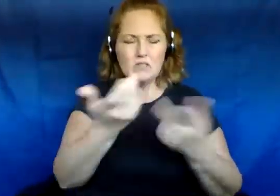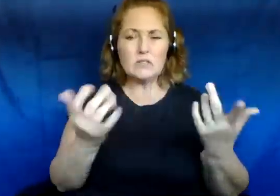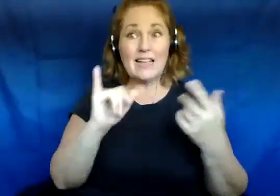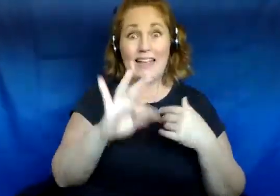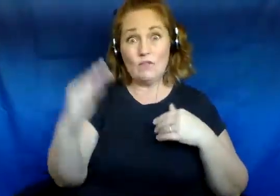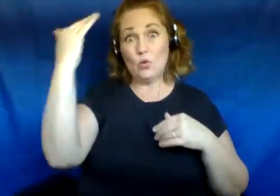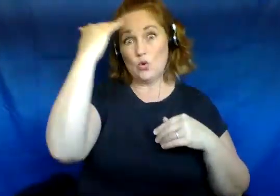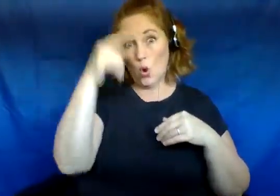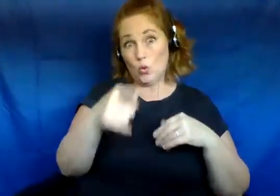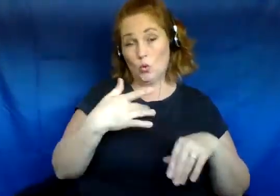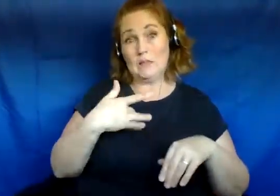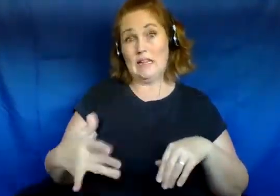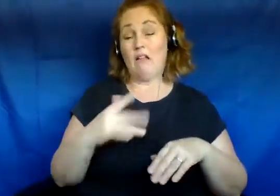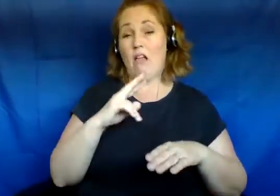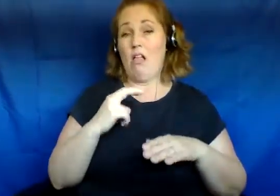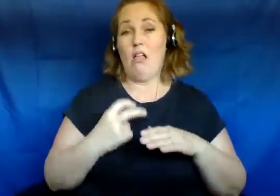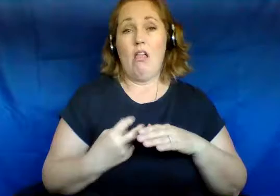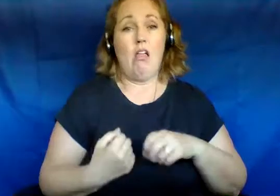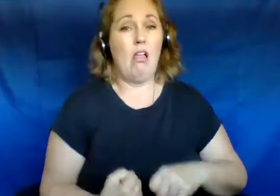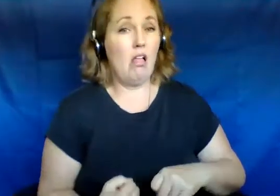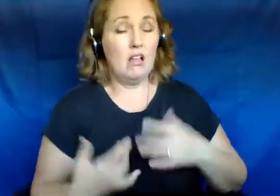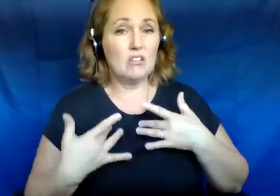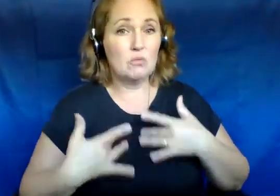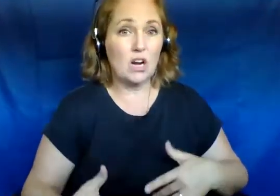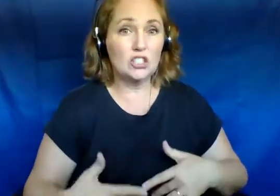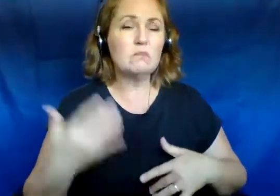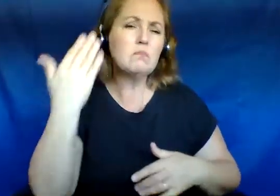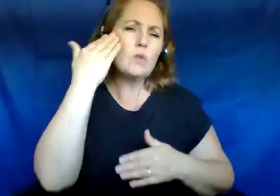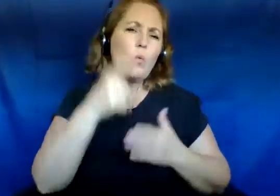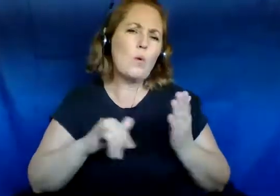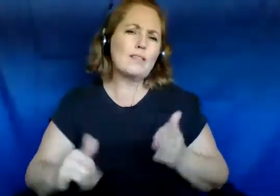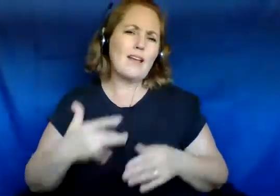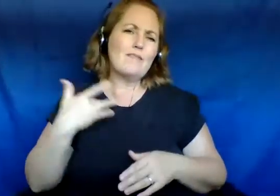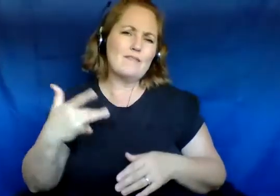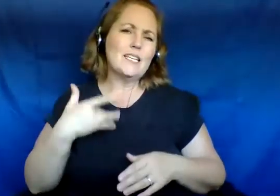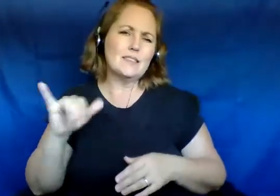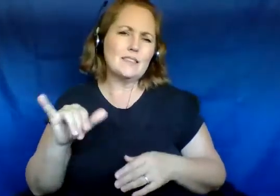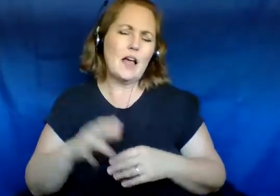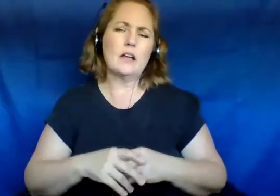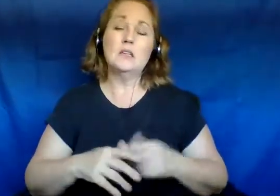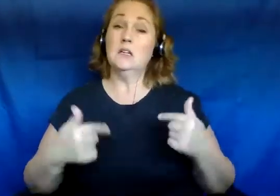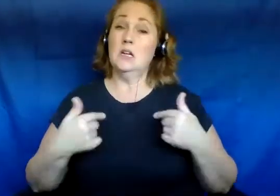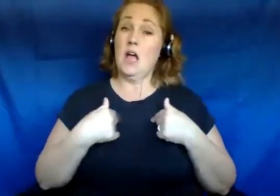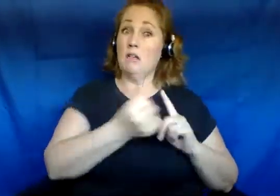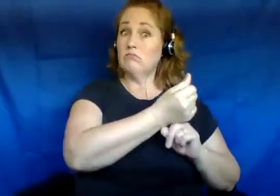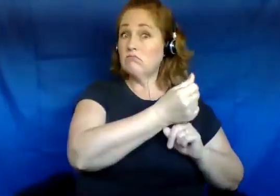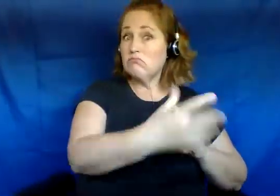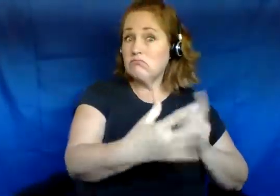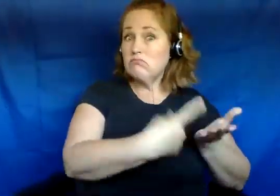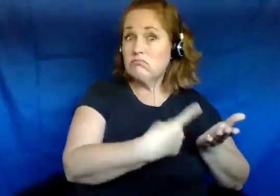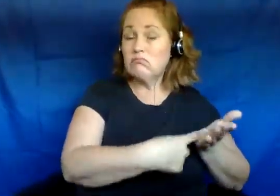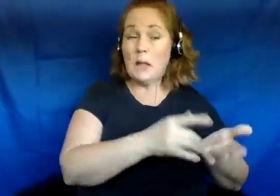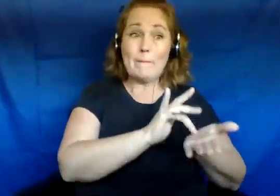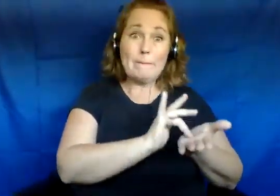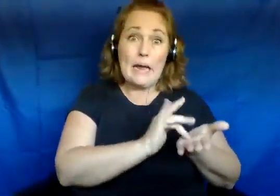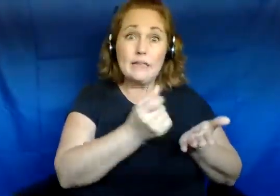that, you know what it feels like. And I don't get into any medication things. I